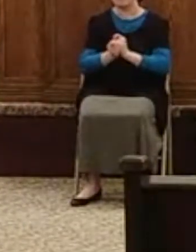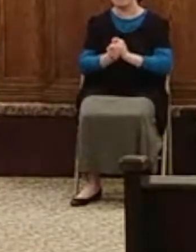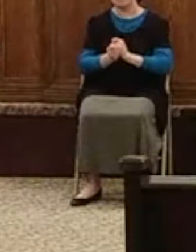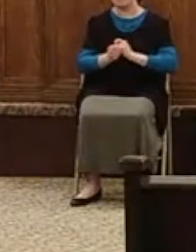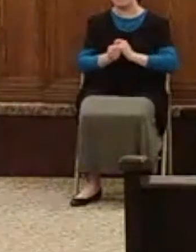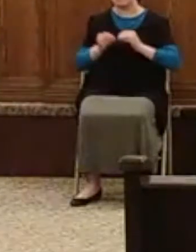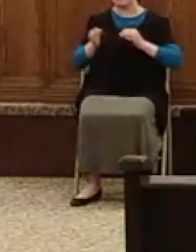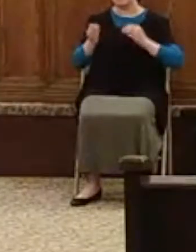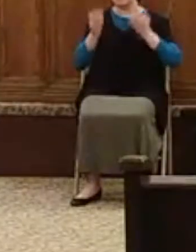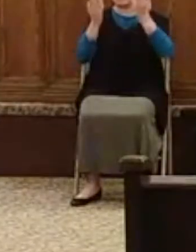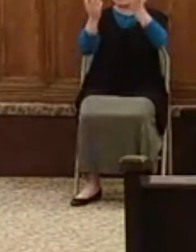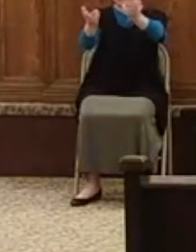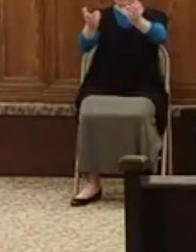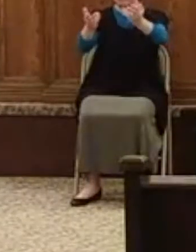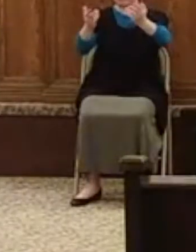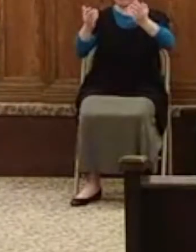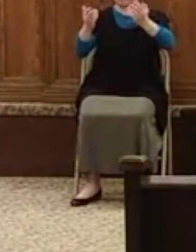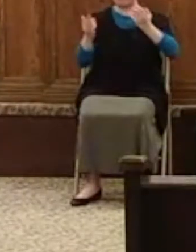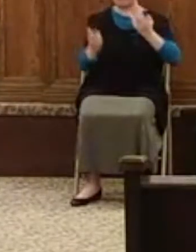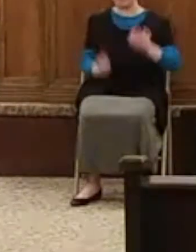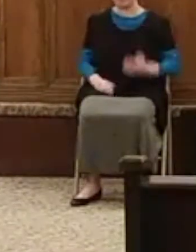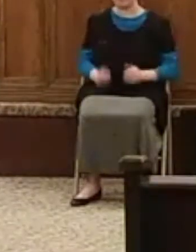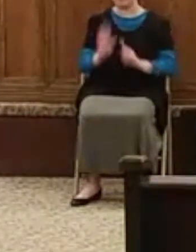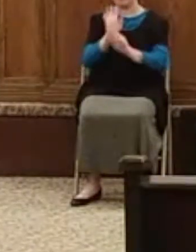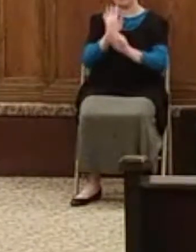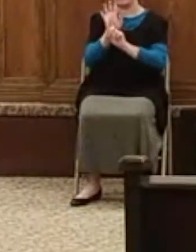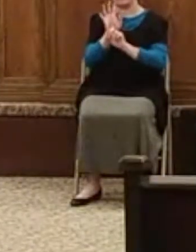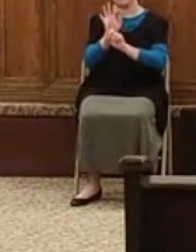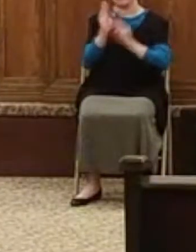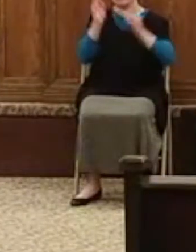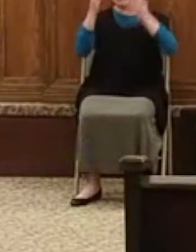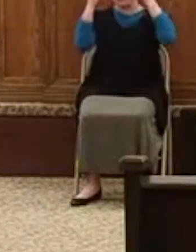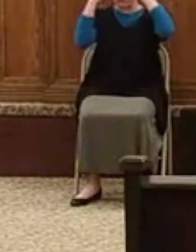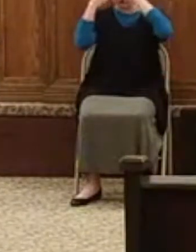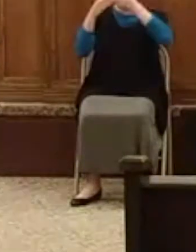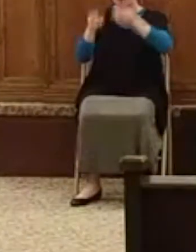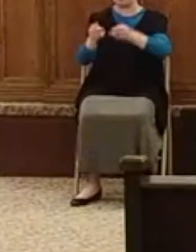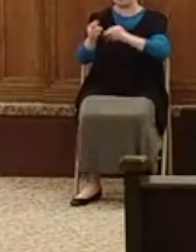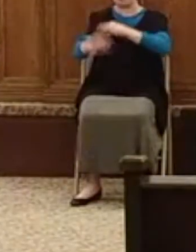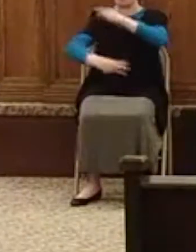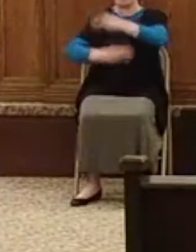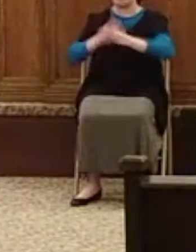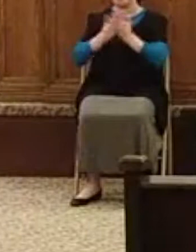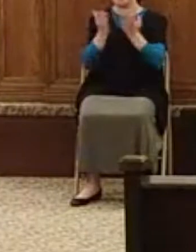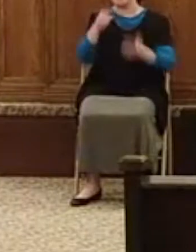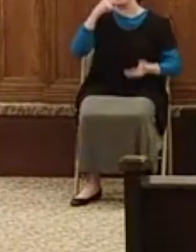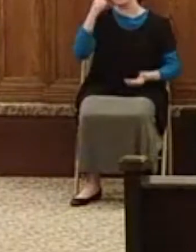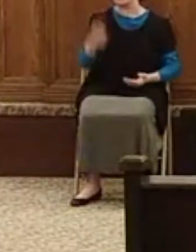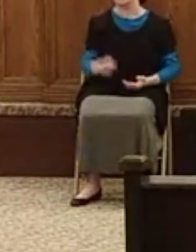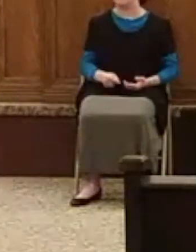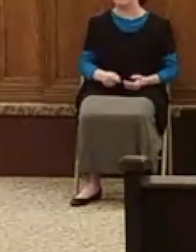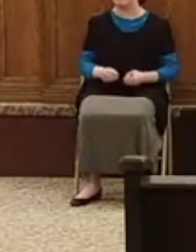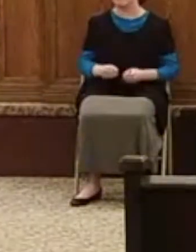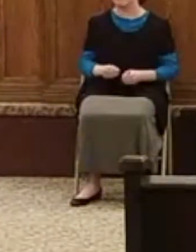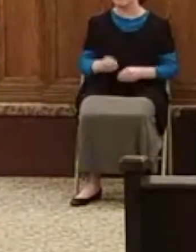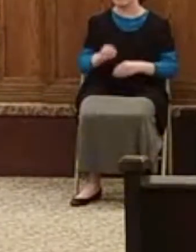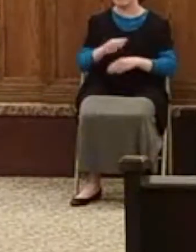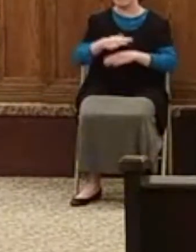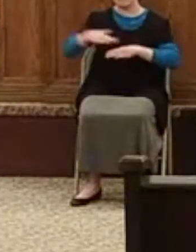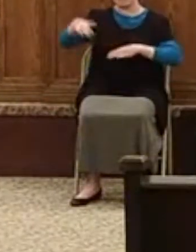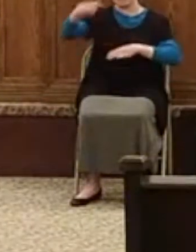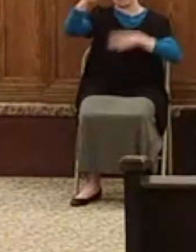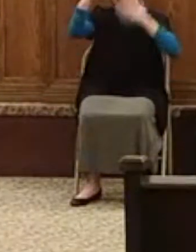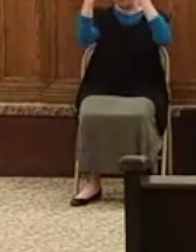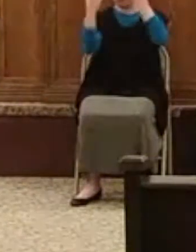supreme sacrifice. It's when that dark or that candle came to a dark, dark world. The Bible said that they spring from on